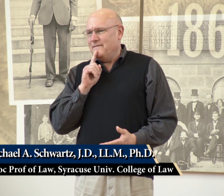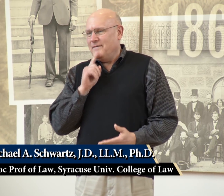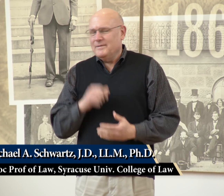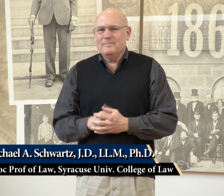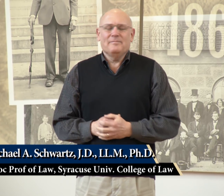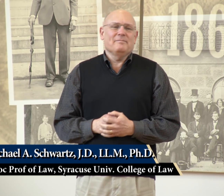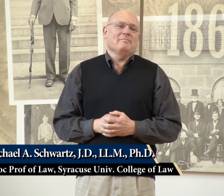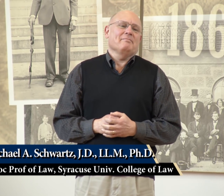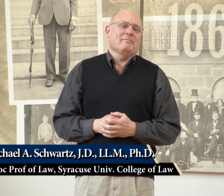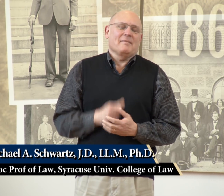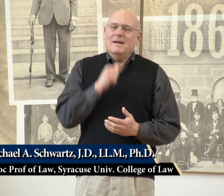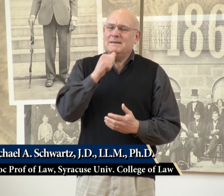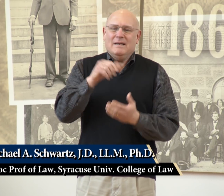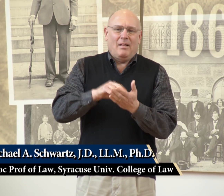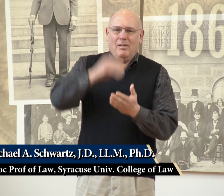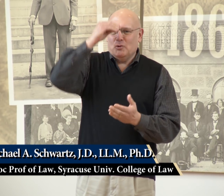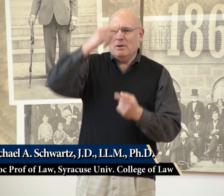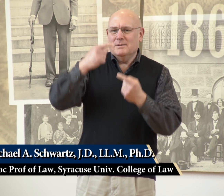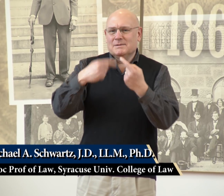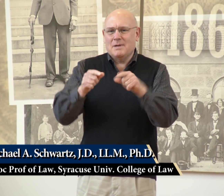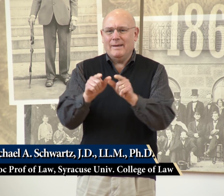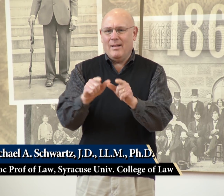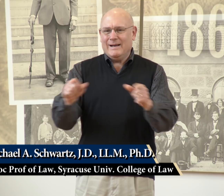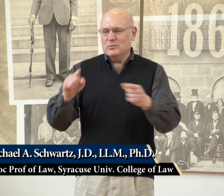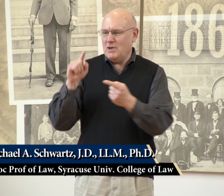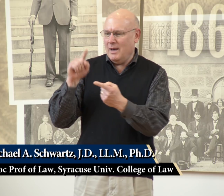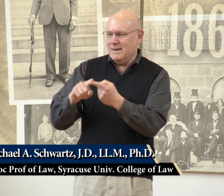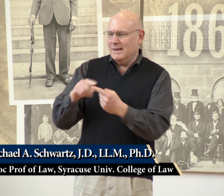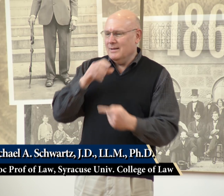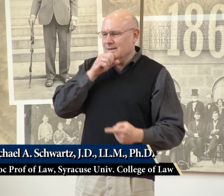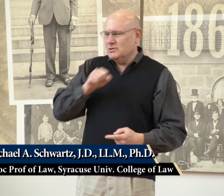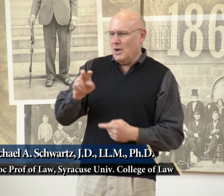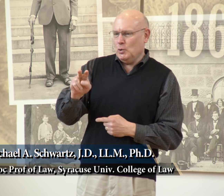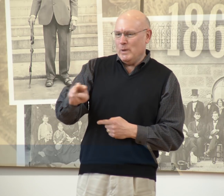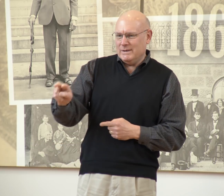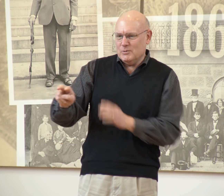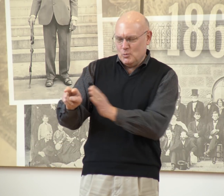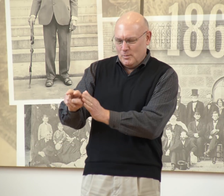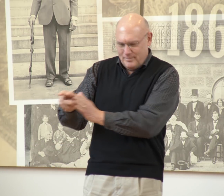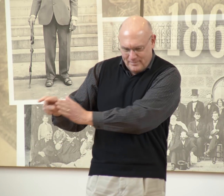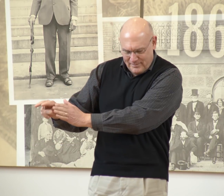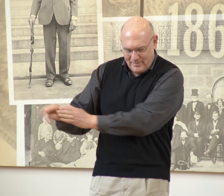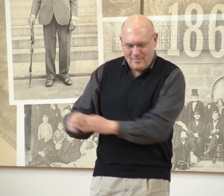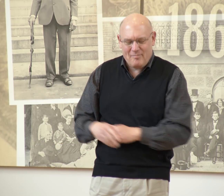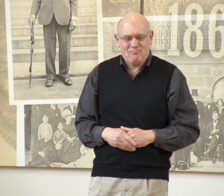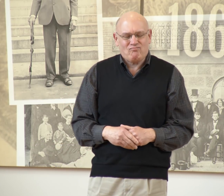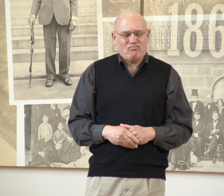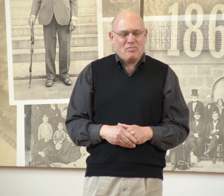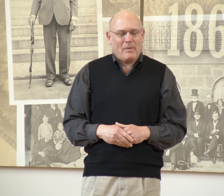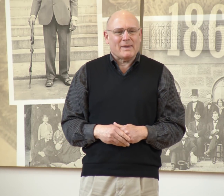I was born deaf. And I didn't learn sign language until I was 22 years old.